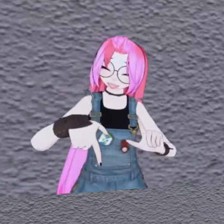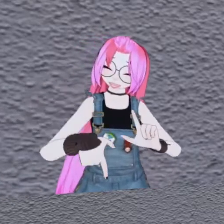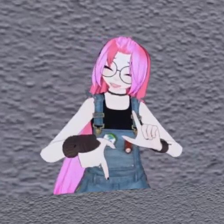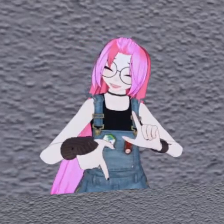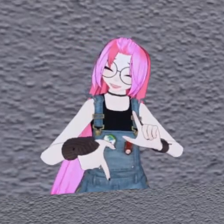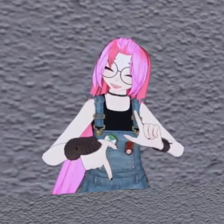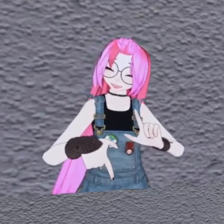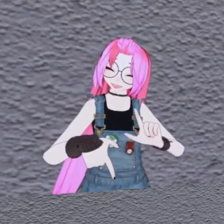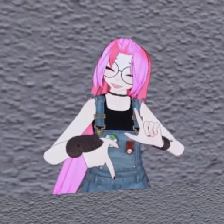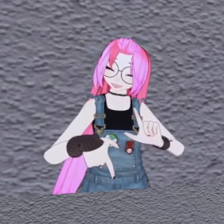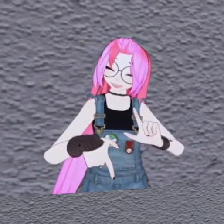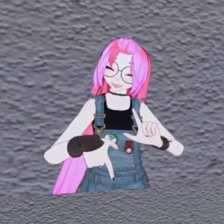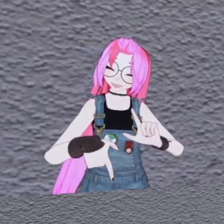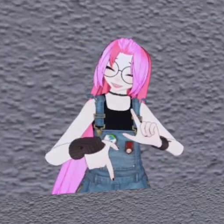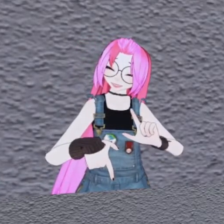DPN?